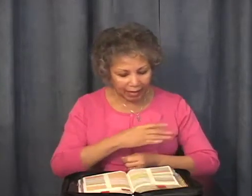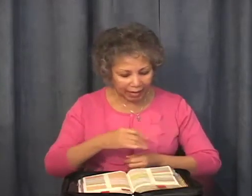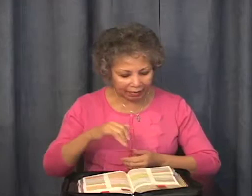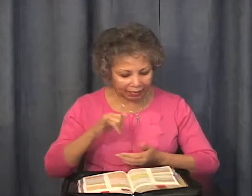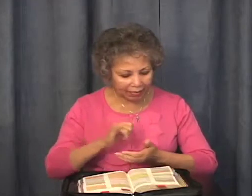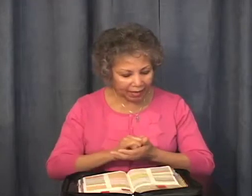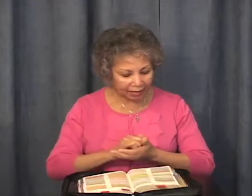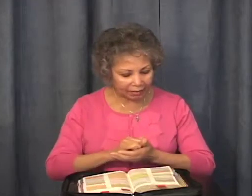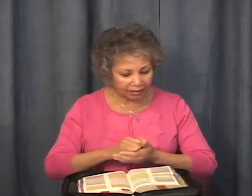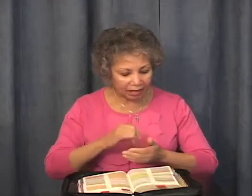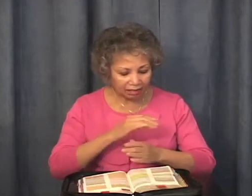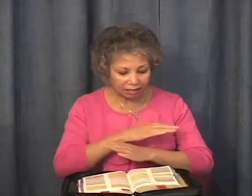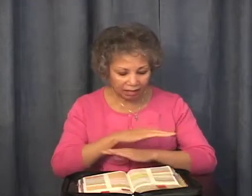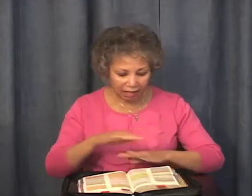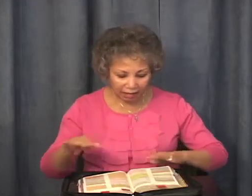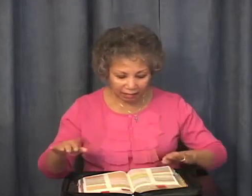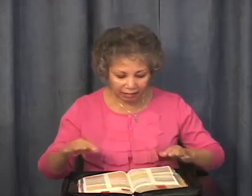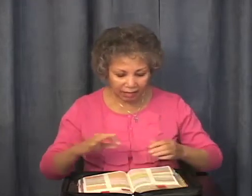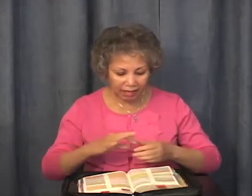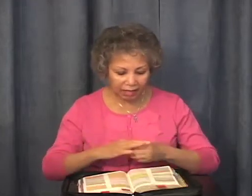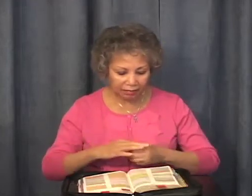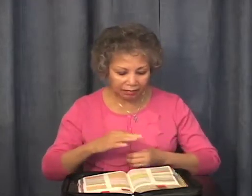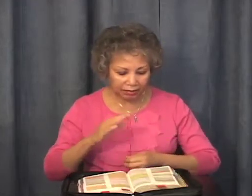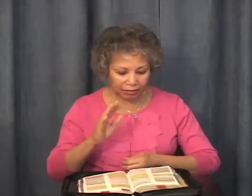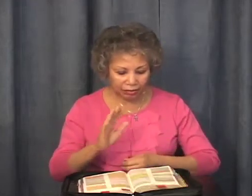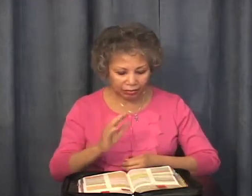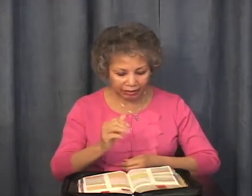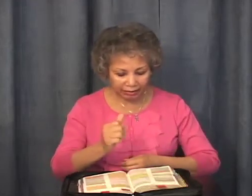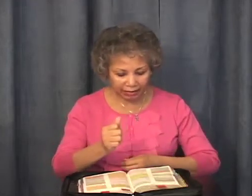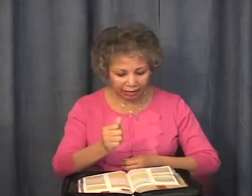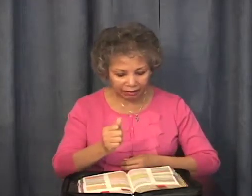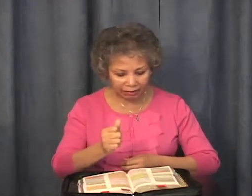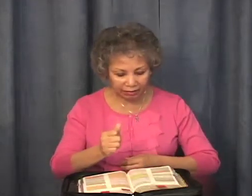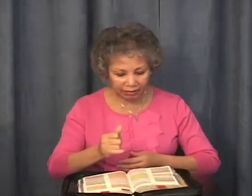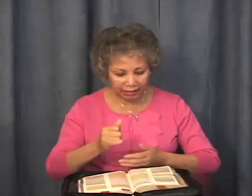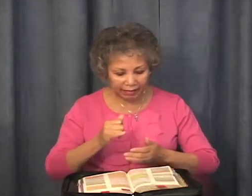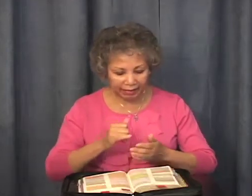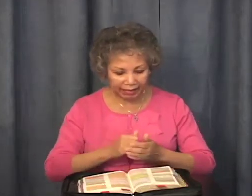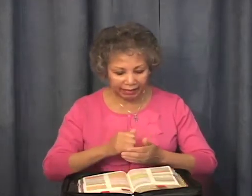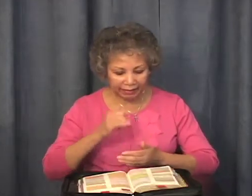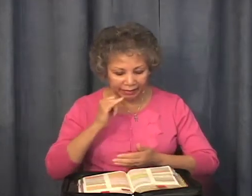and that not of yourselves,